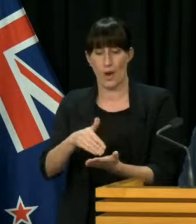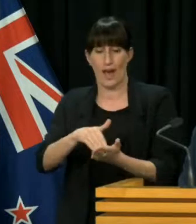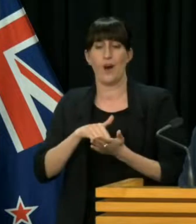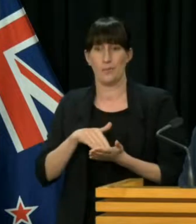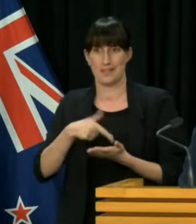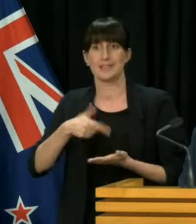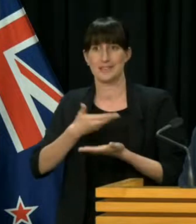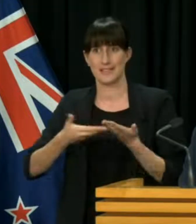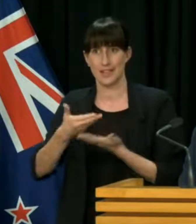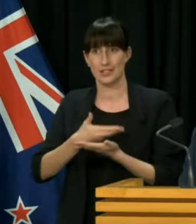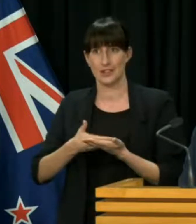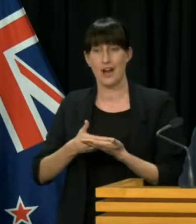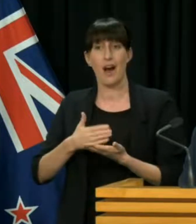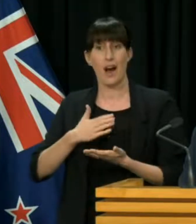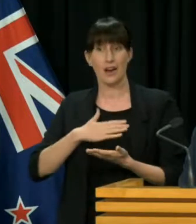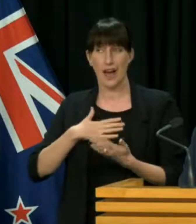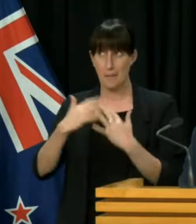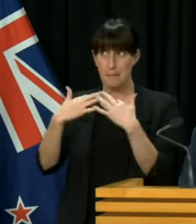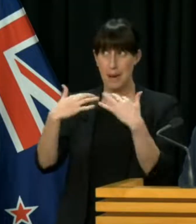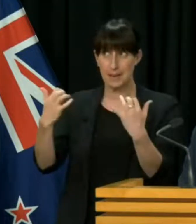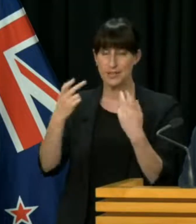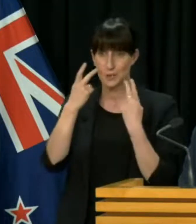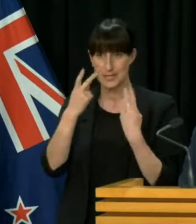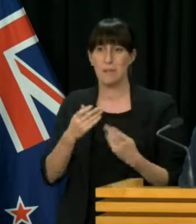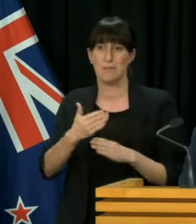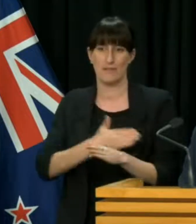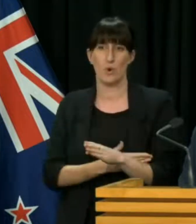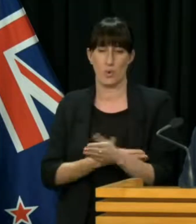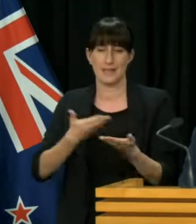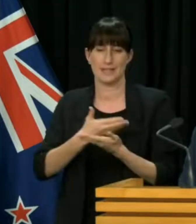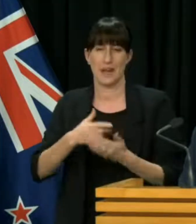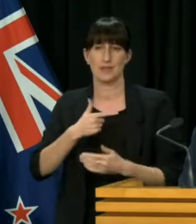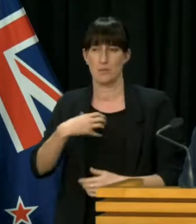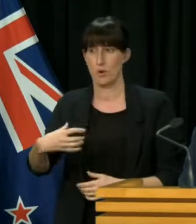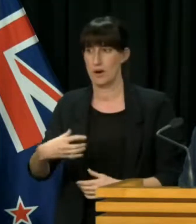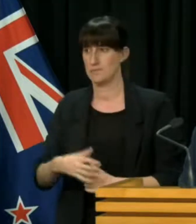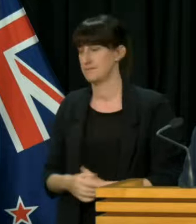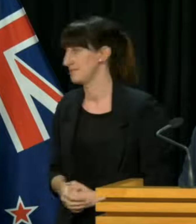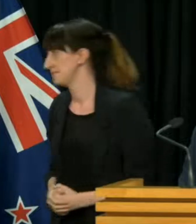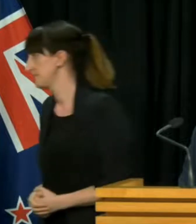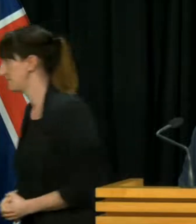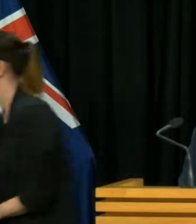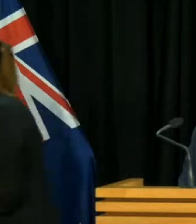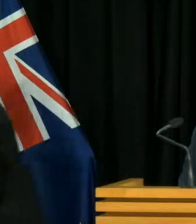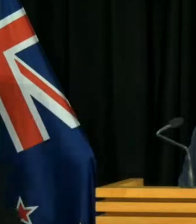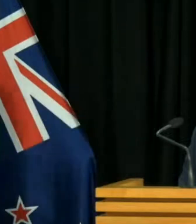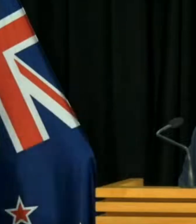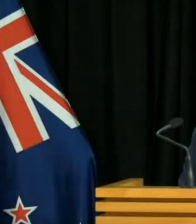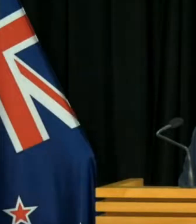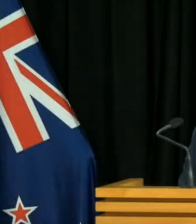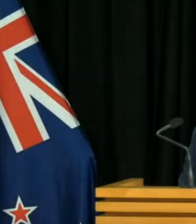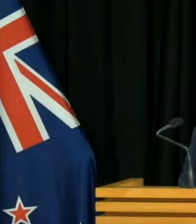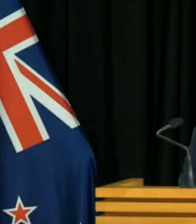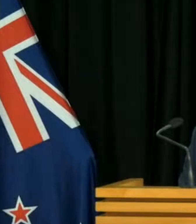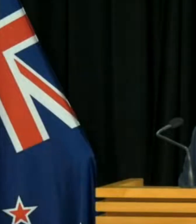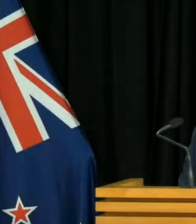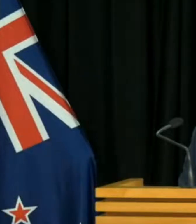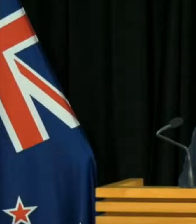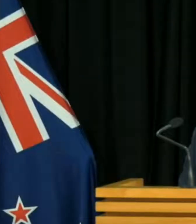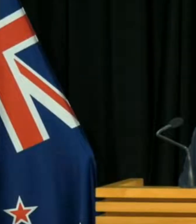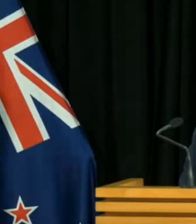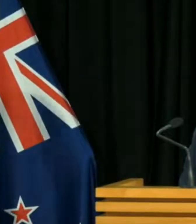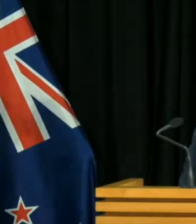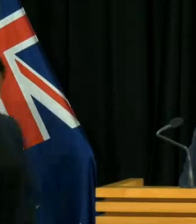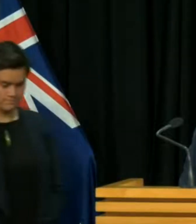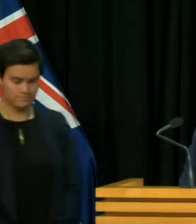like the public to see that before we launch into that discussion. A chance to look at FAN's report that they've released today? Not in great detail.